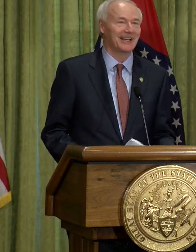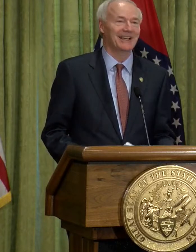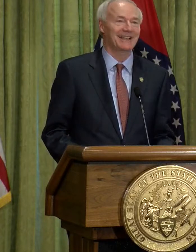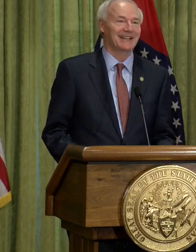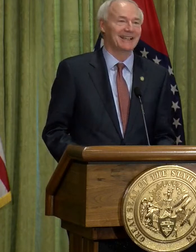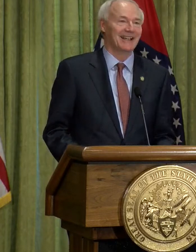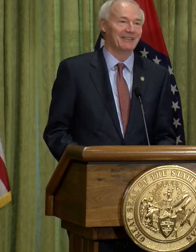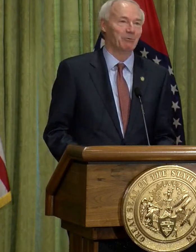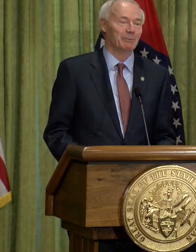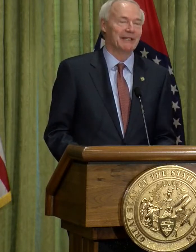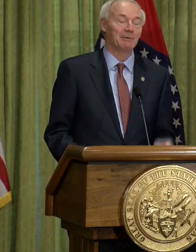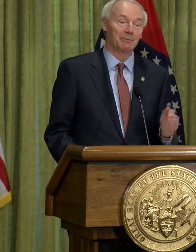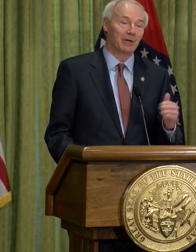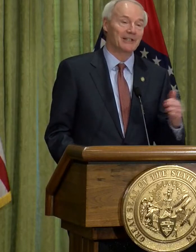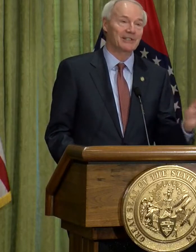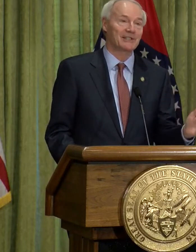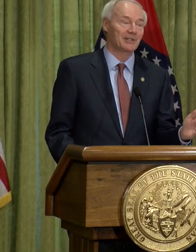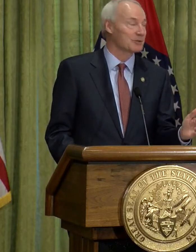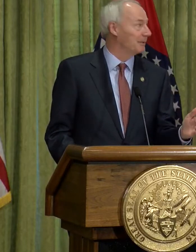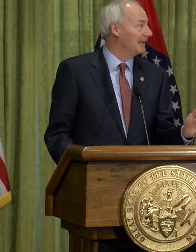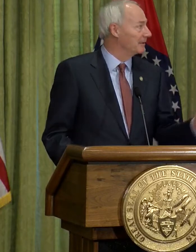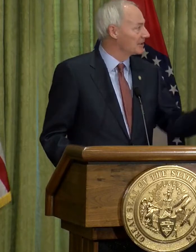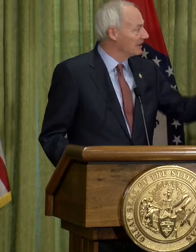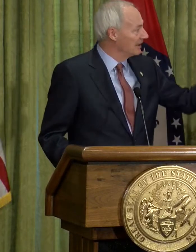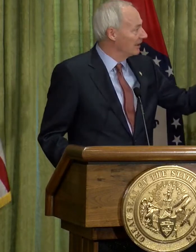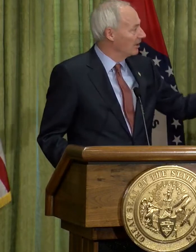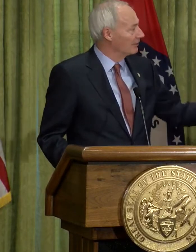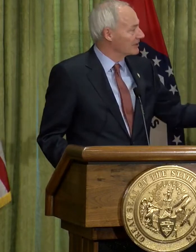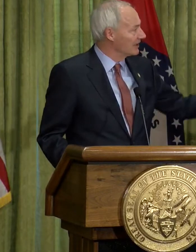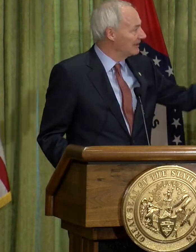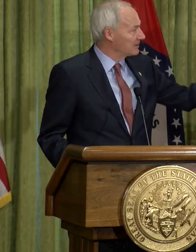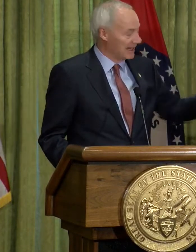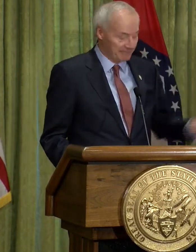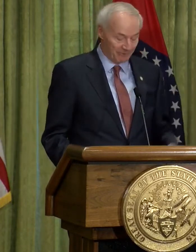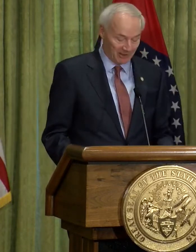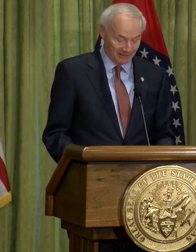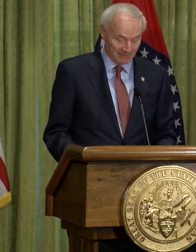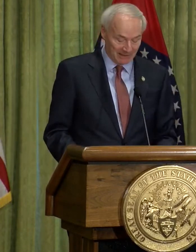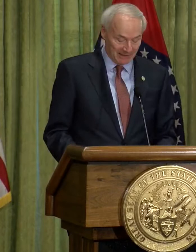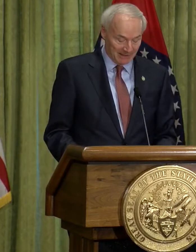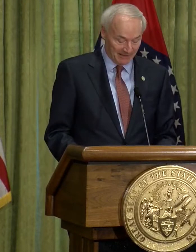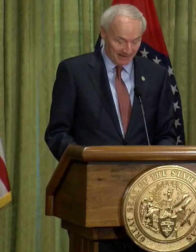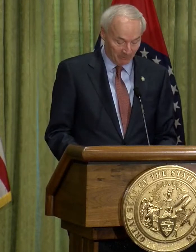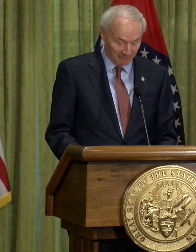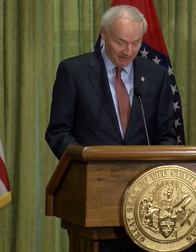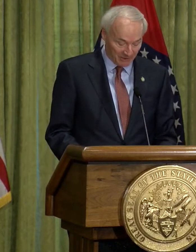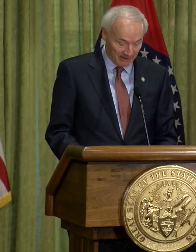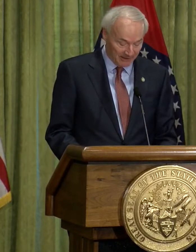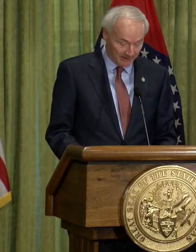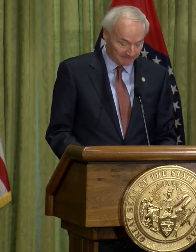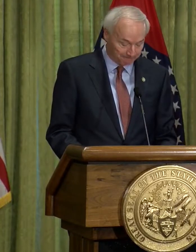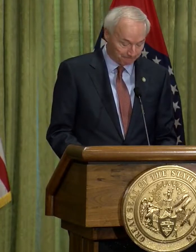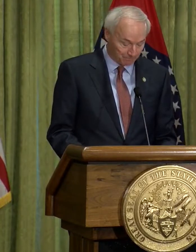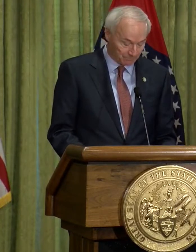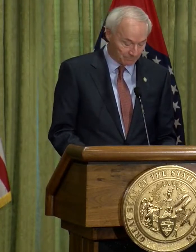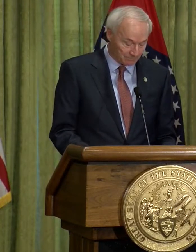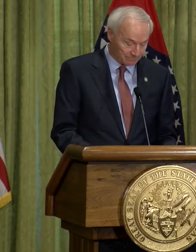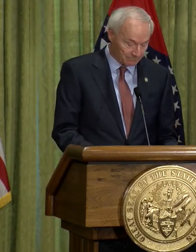later today, and then we'll be able to process those payments along the same time frame that we've mentioned